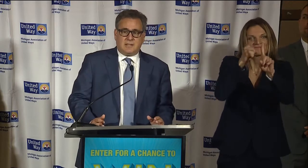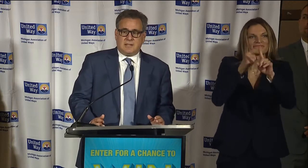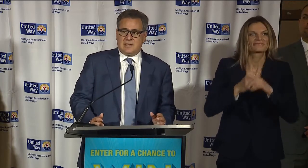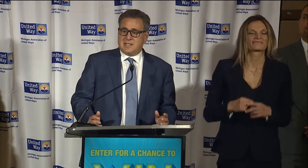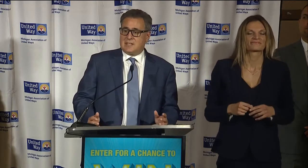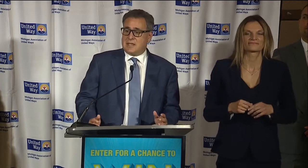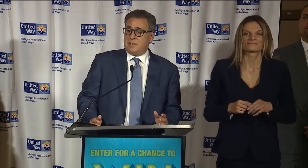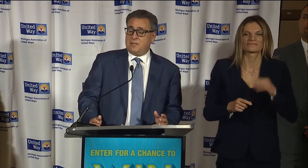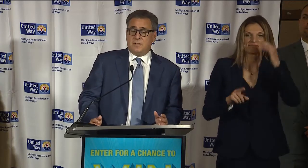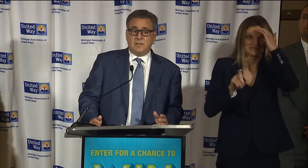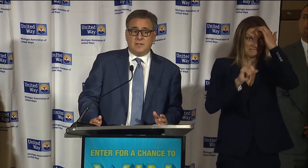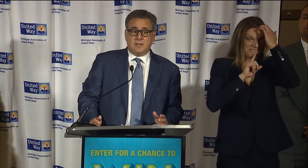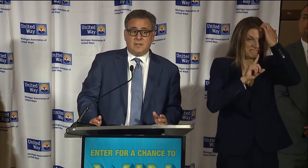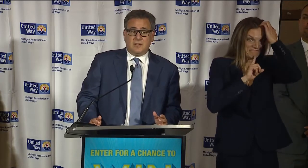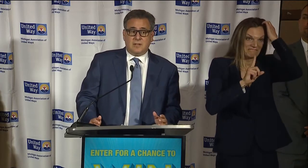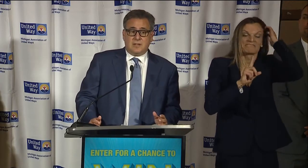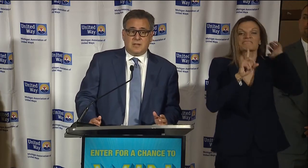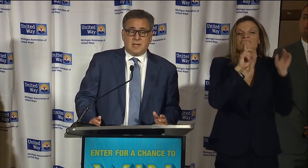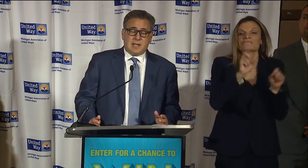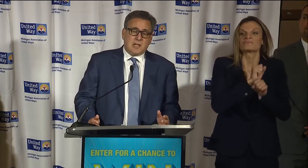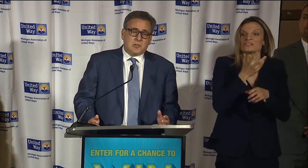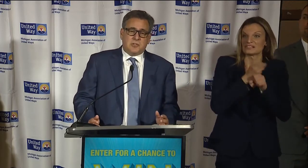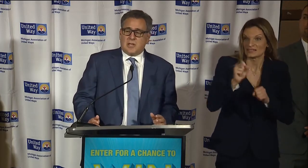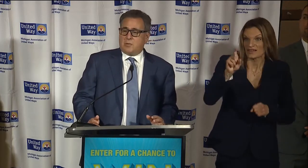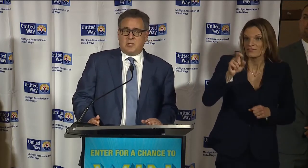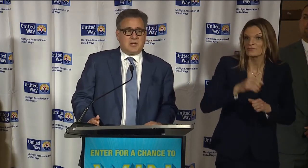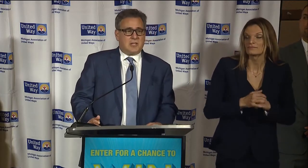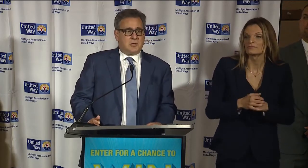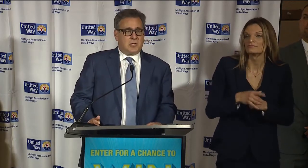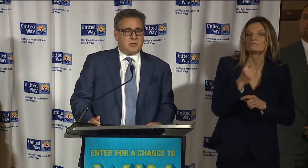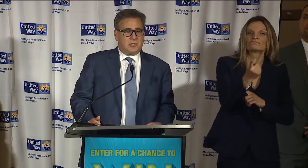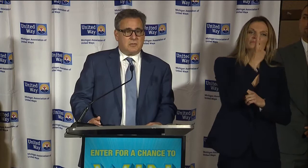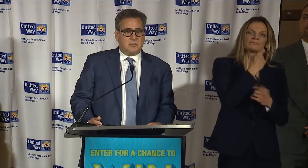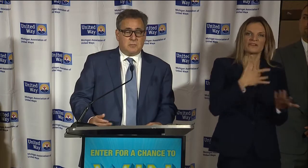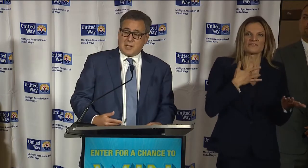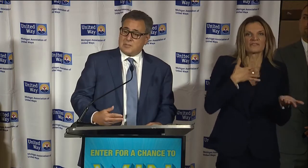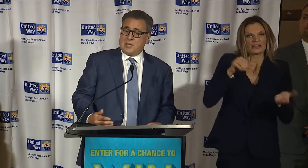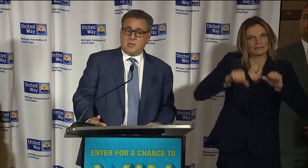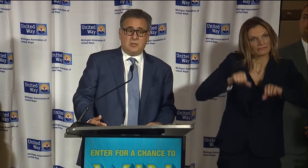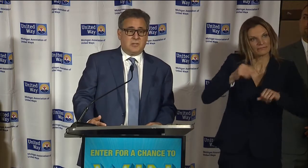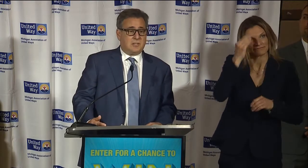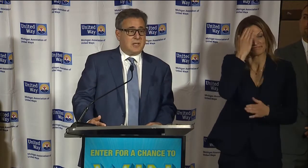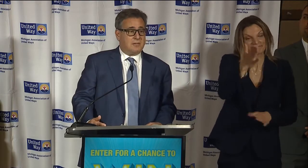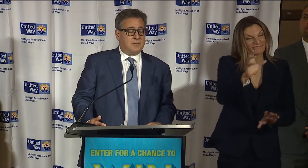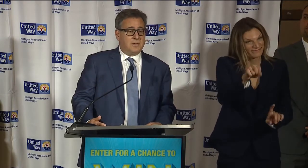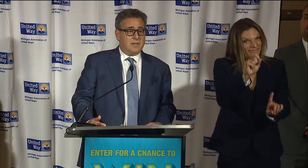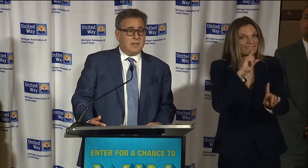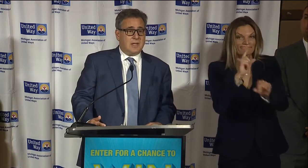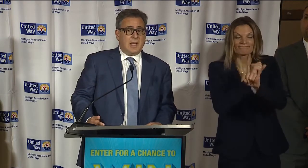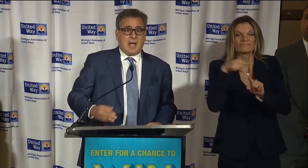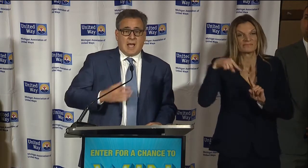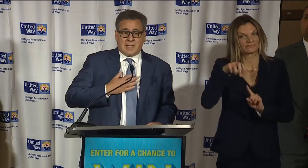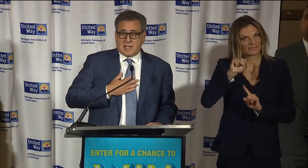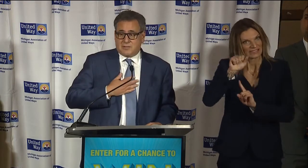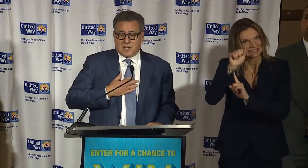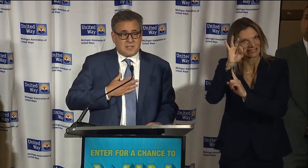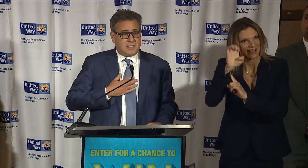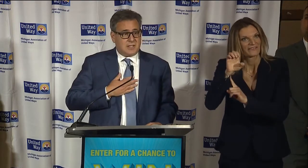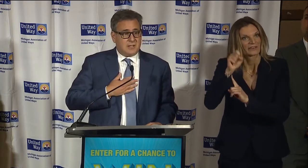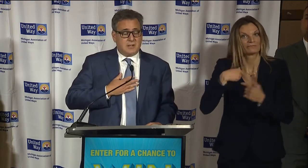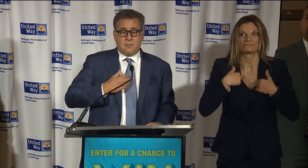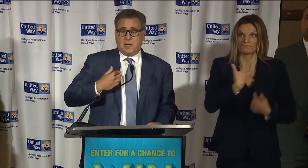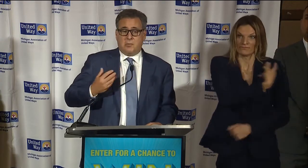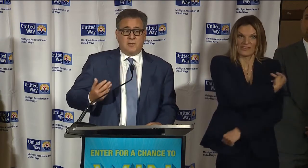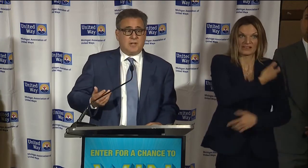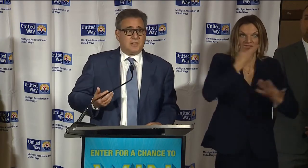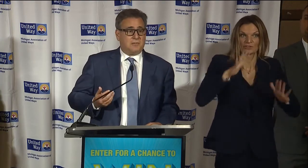ask, is this safe? And I understand when you ask that question, but I'm telling you it's safe. I got the